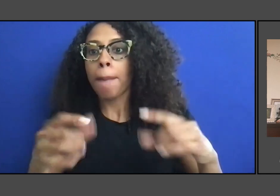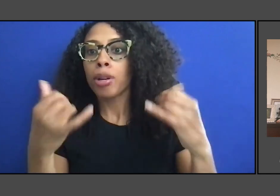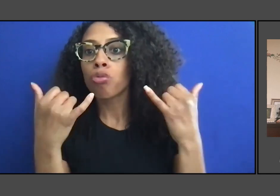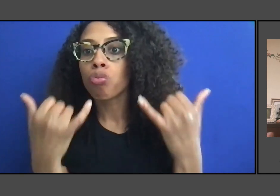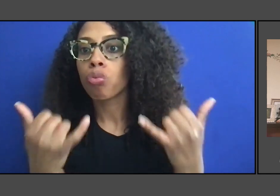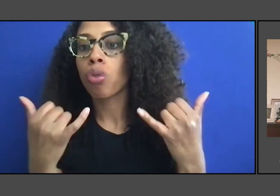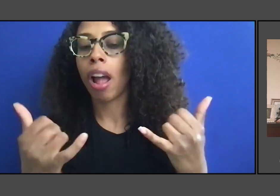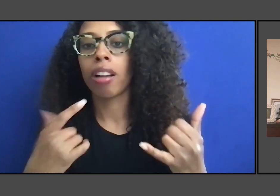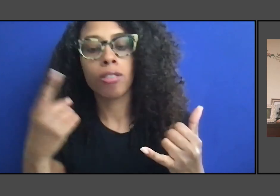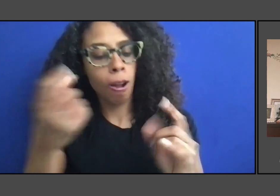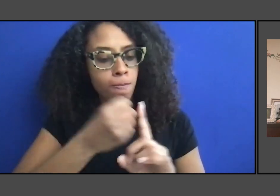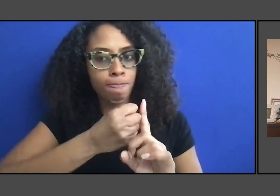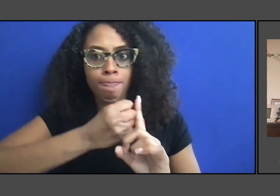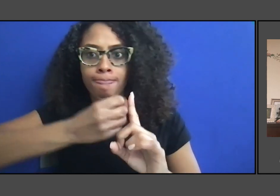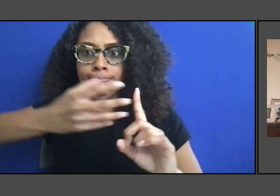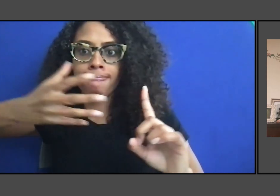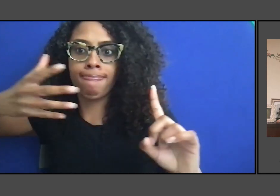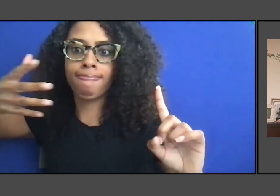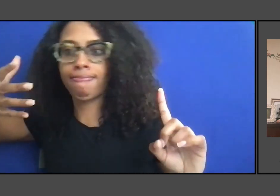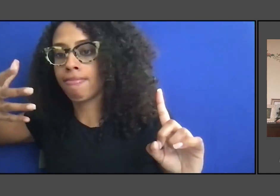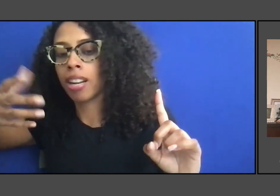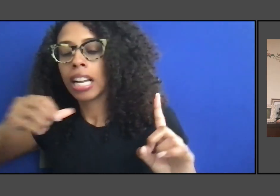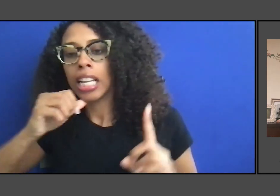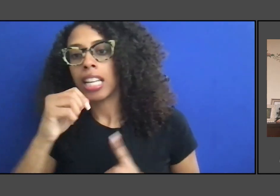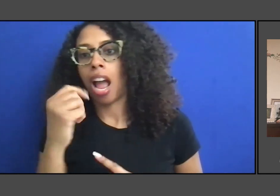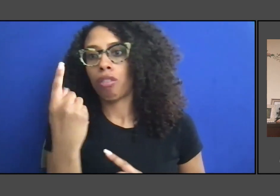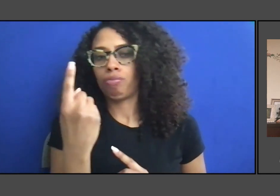expansive and not limited.